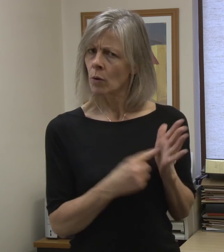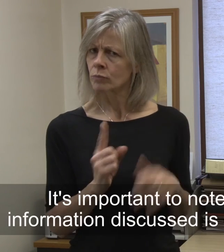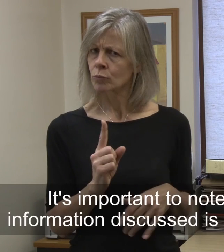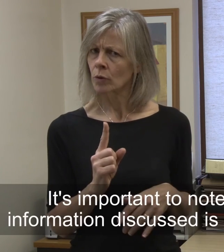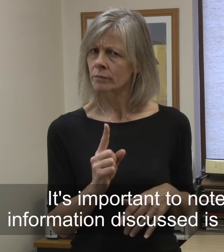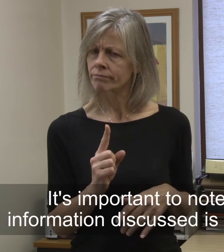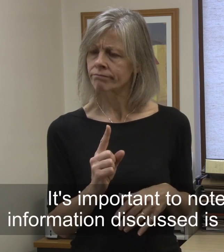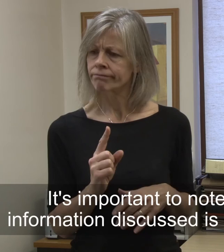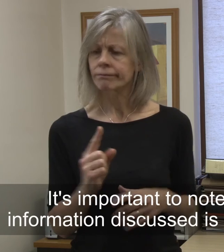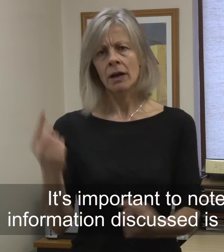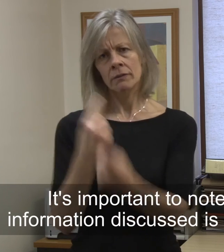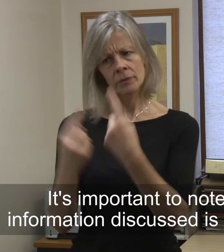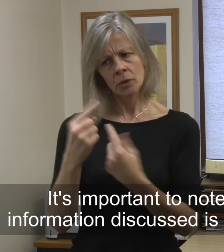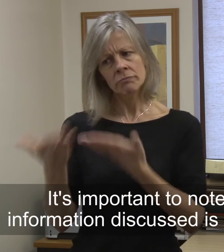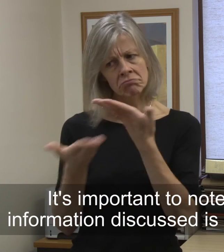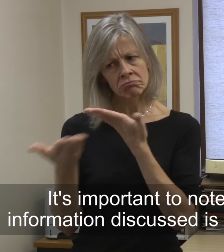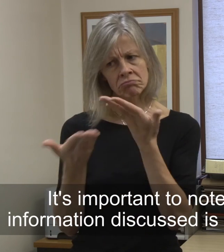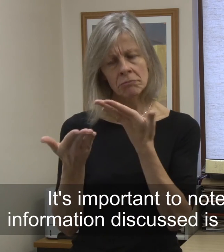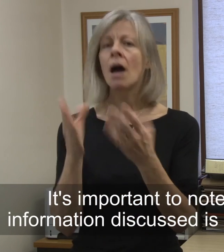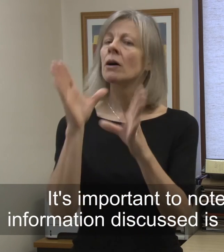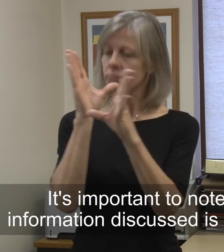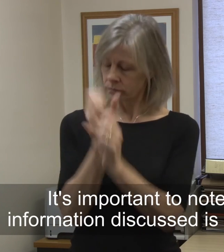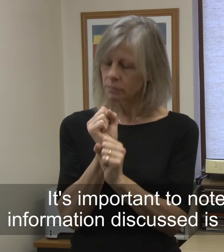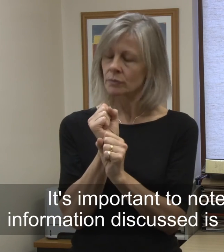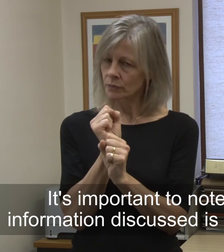It is important to note that all information discussed is confidential.